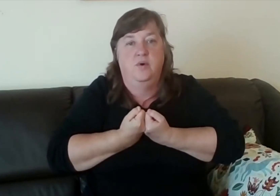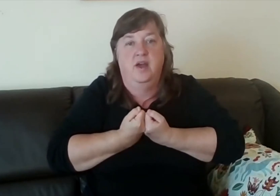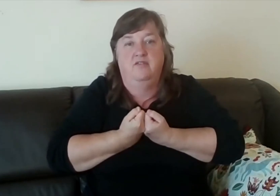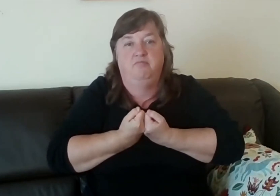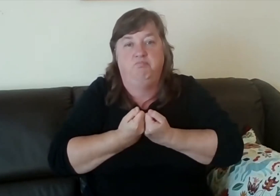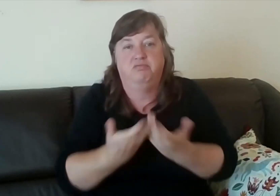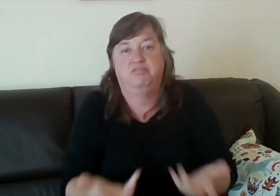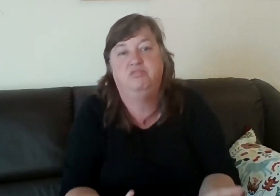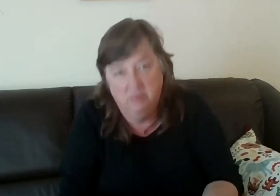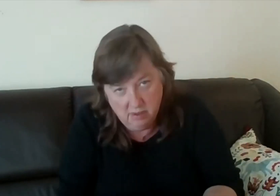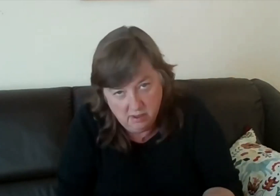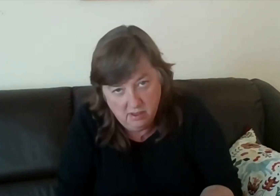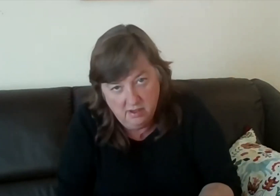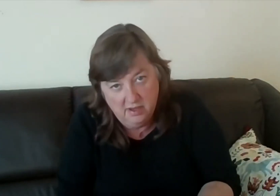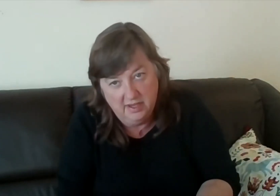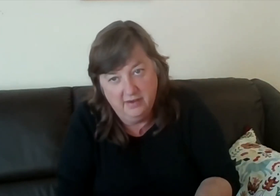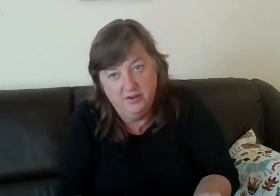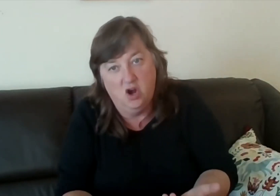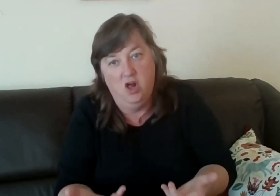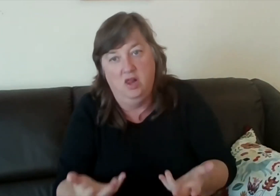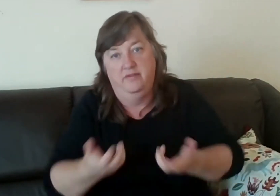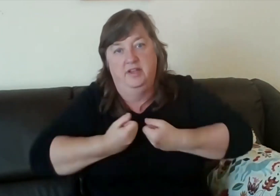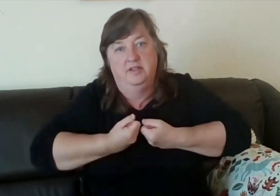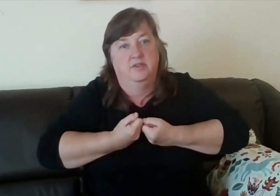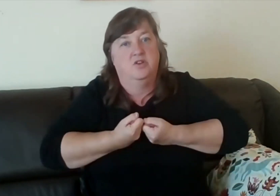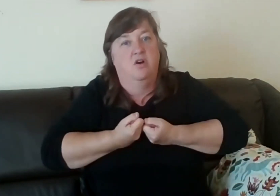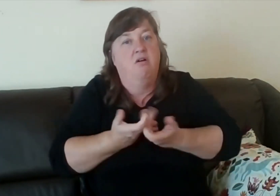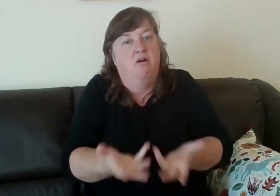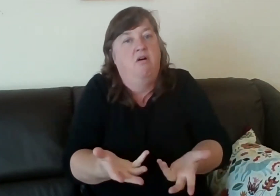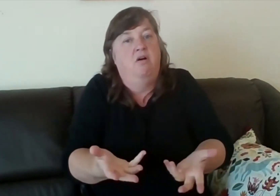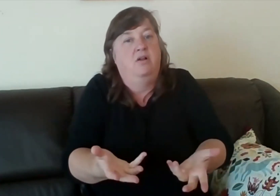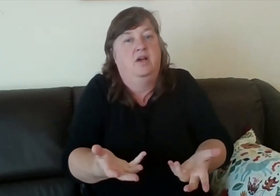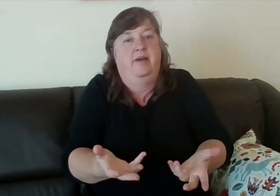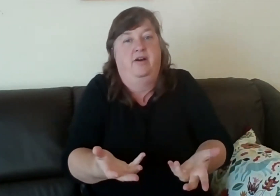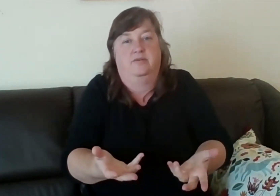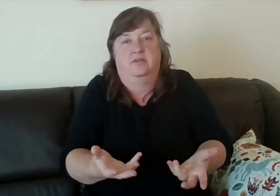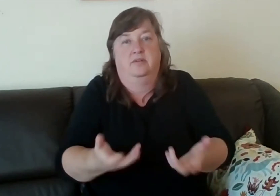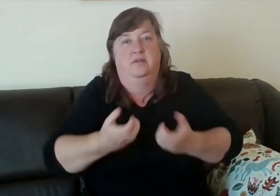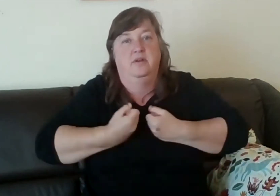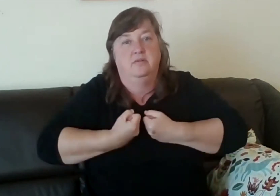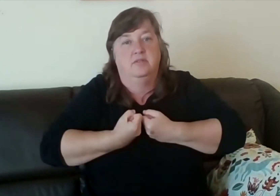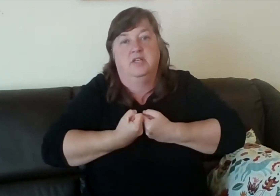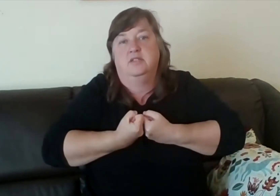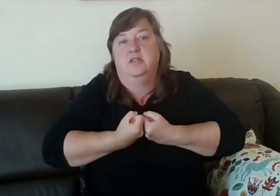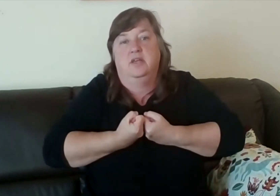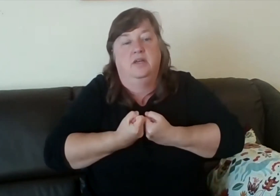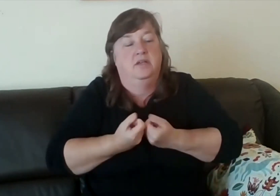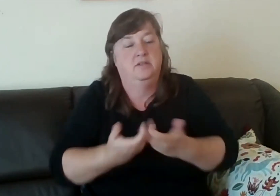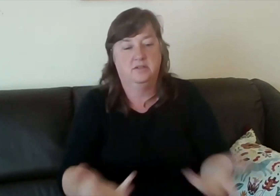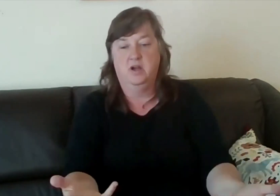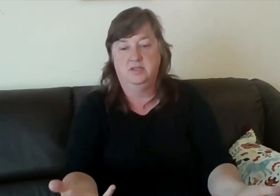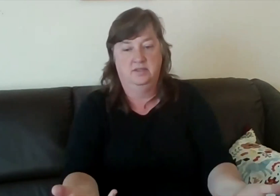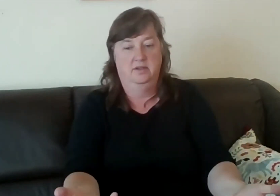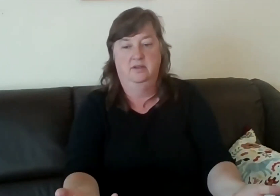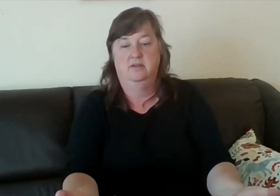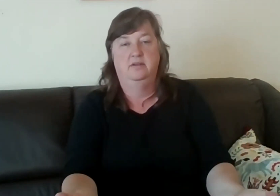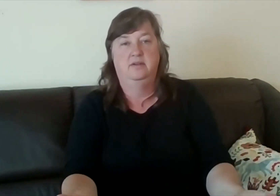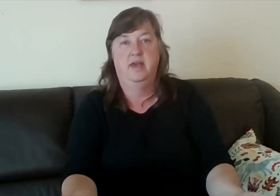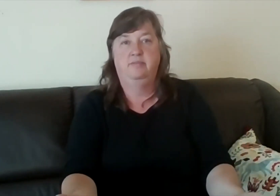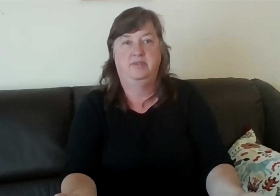have given all of it. So it's all come out. Just exhausted, empty.